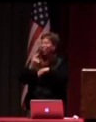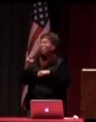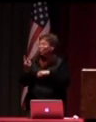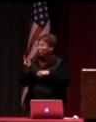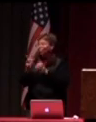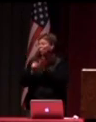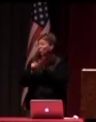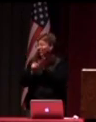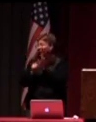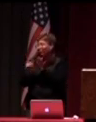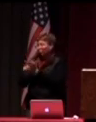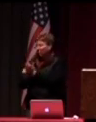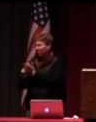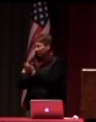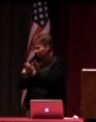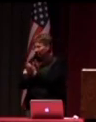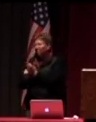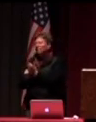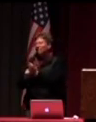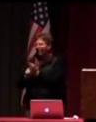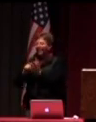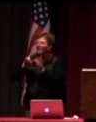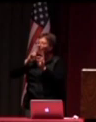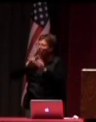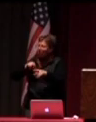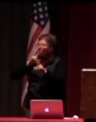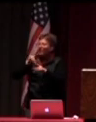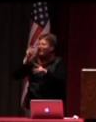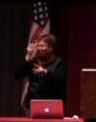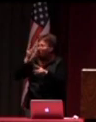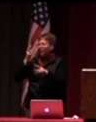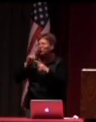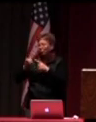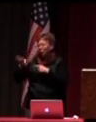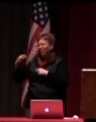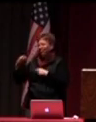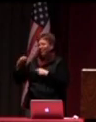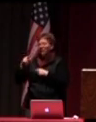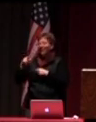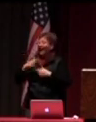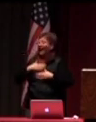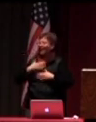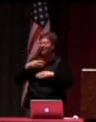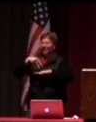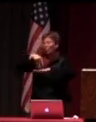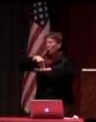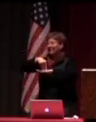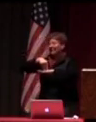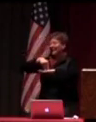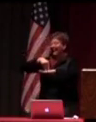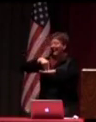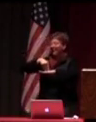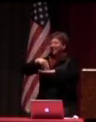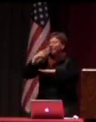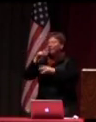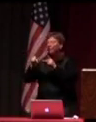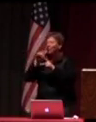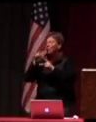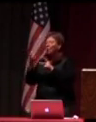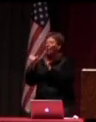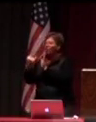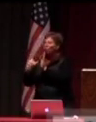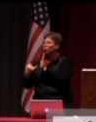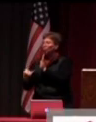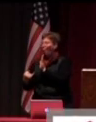newspapers, which reported back on his successes to the French public, and he happily posed for artists who wanted to glorify him, especially the